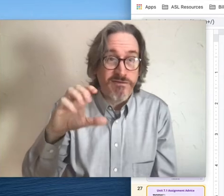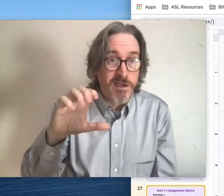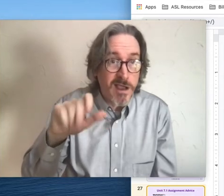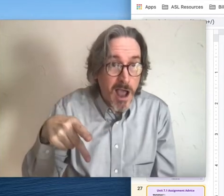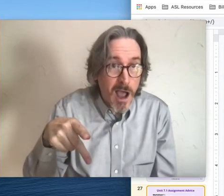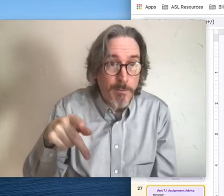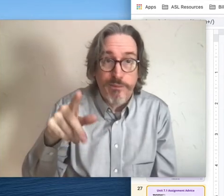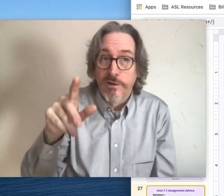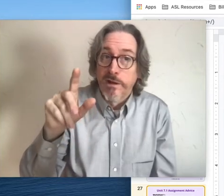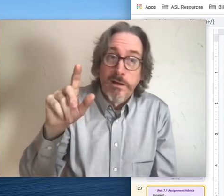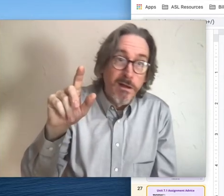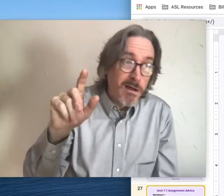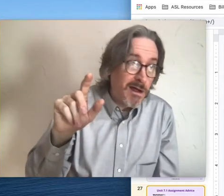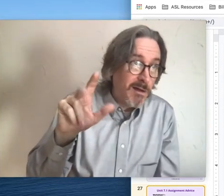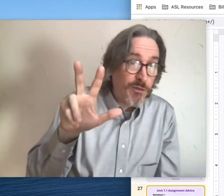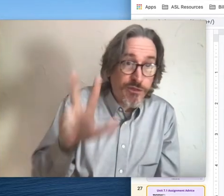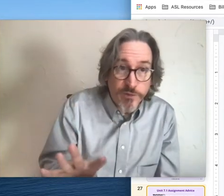half cup,